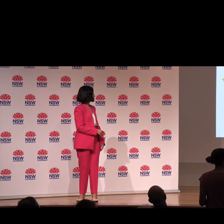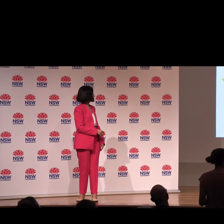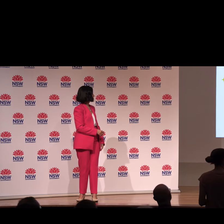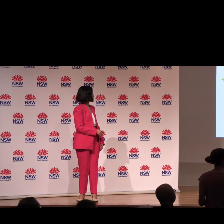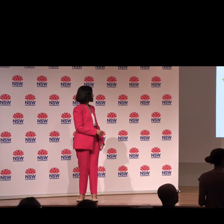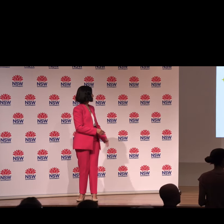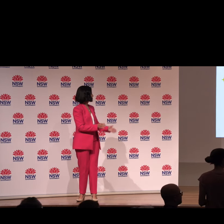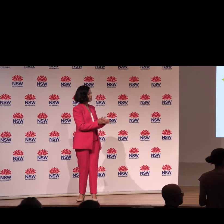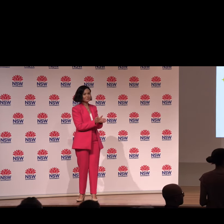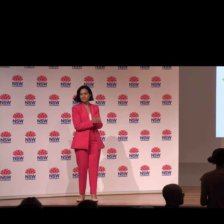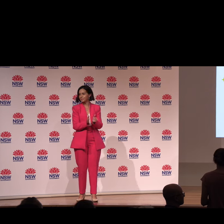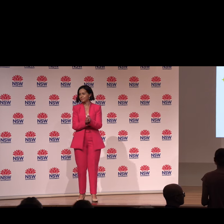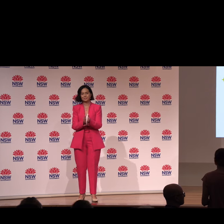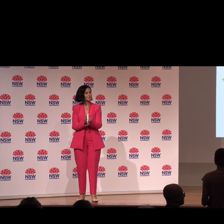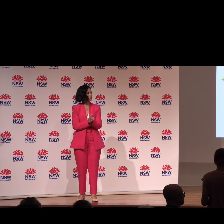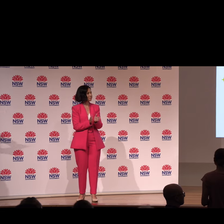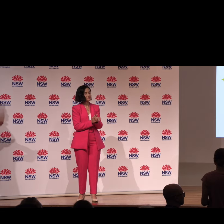College.